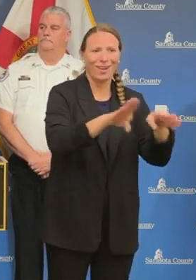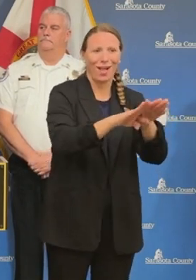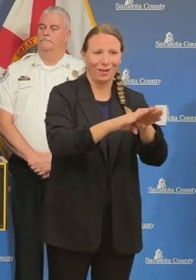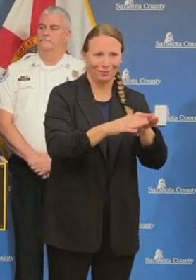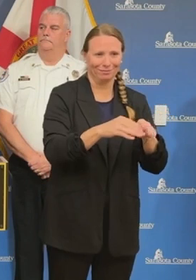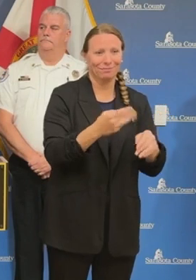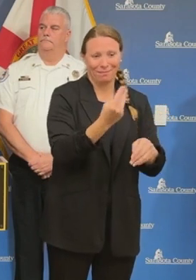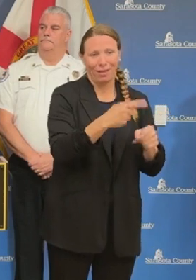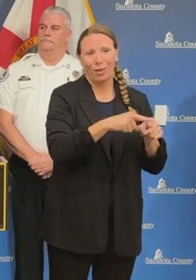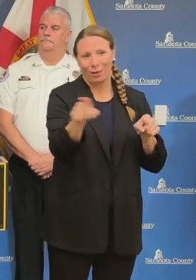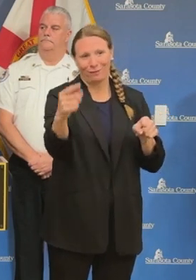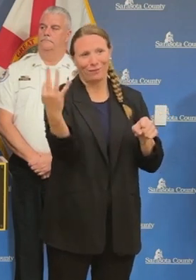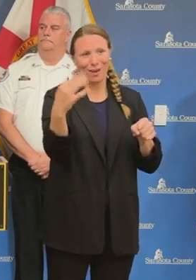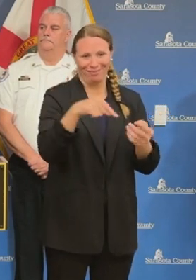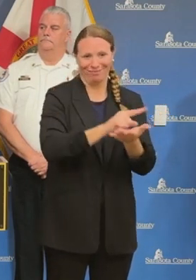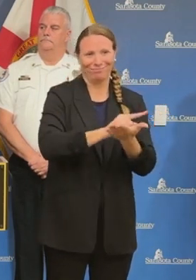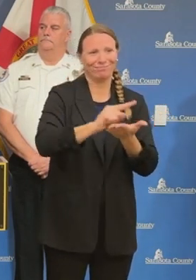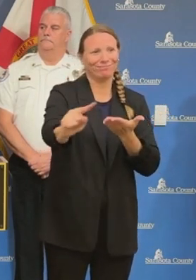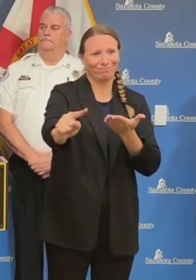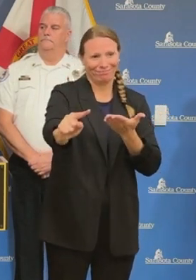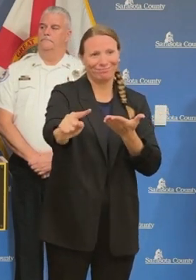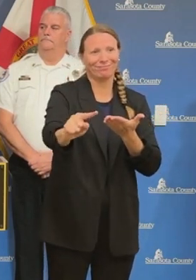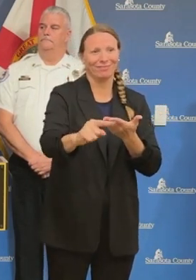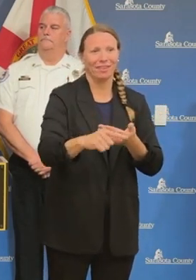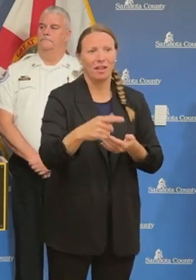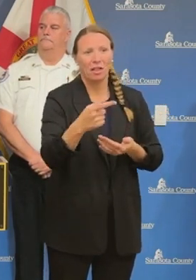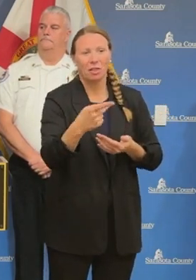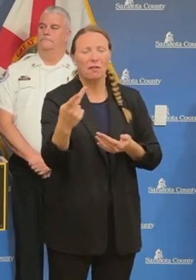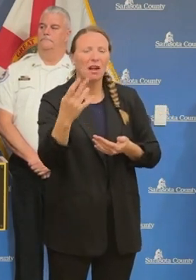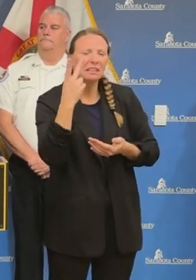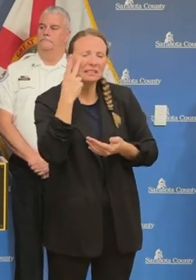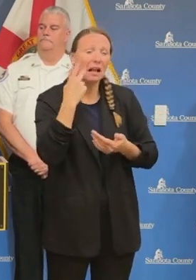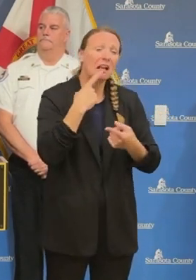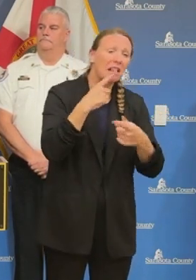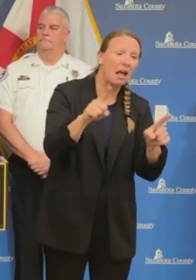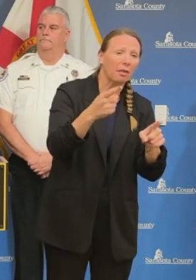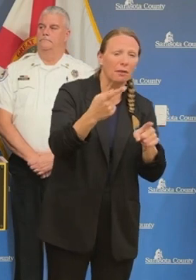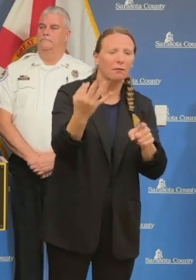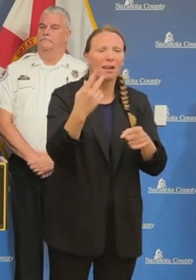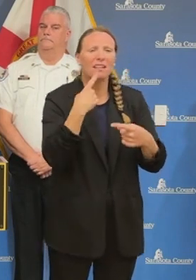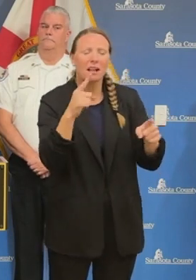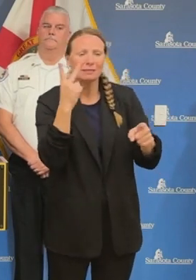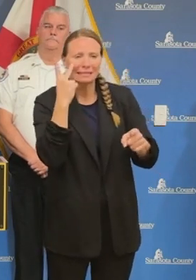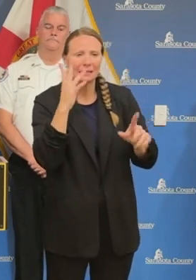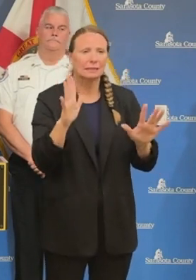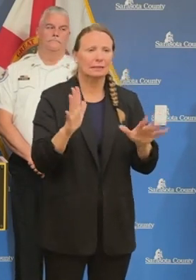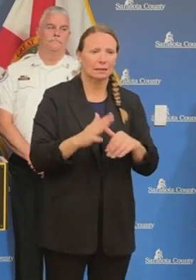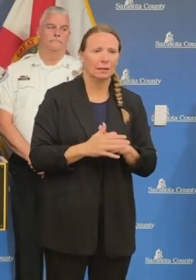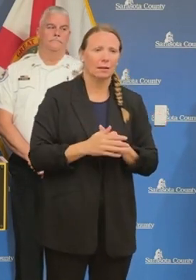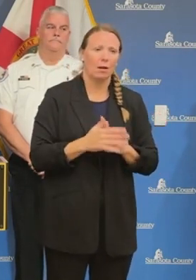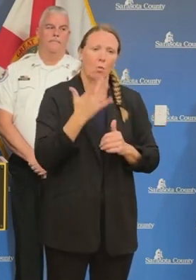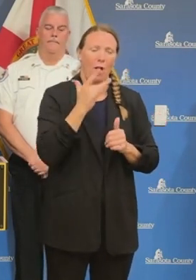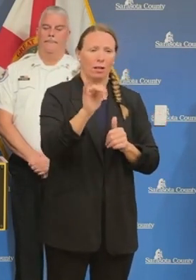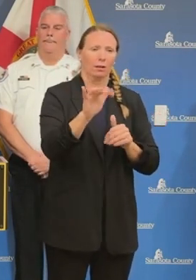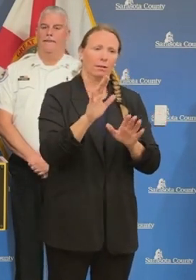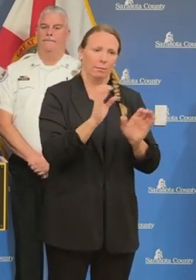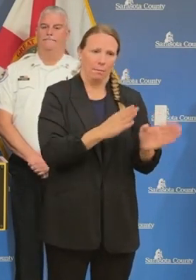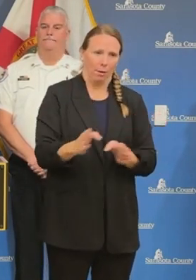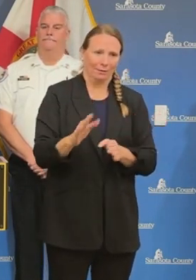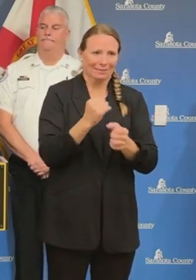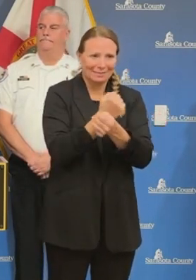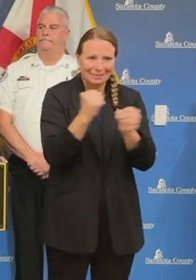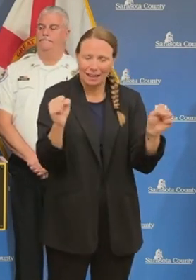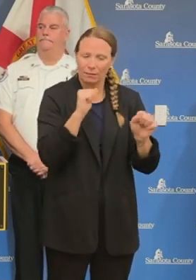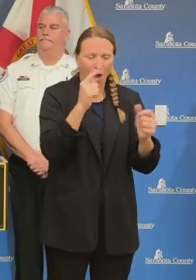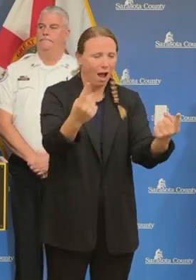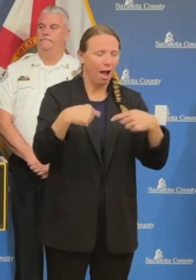Friday closing either later today or tomorrow, so that our families are prepared for that information. Again, thank you